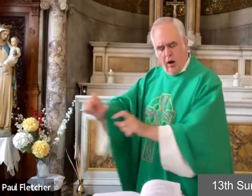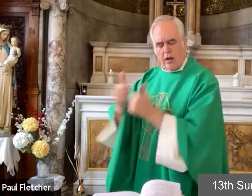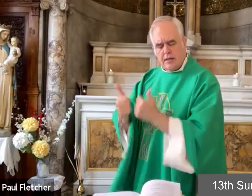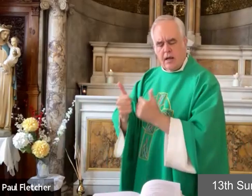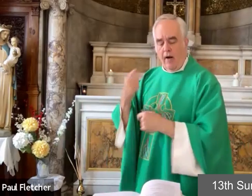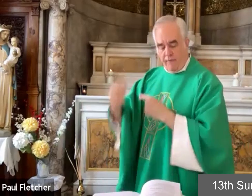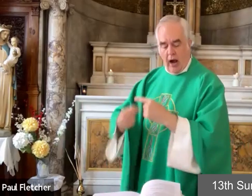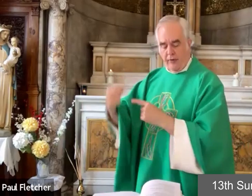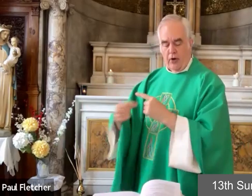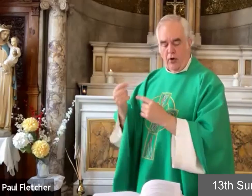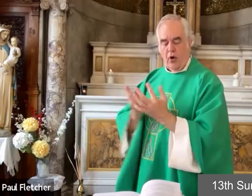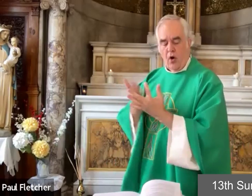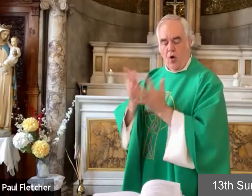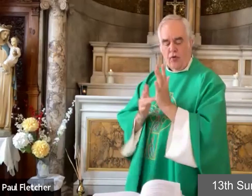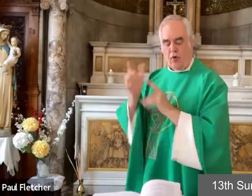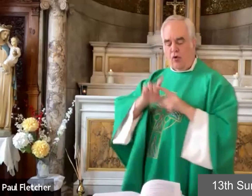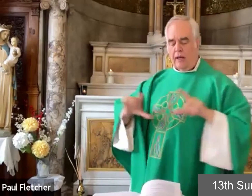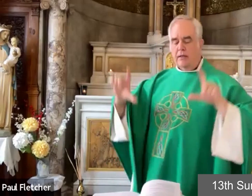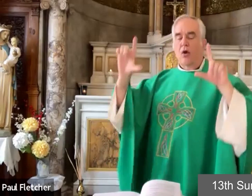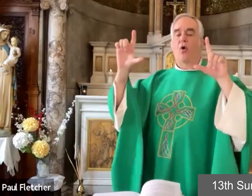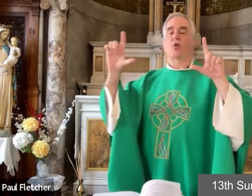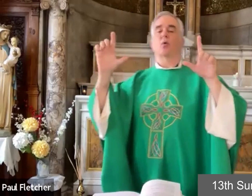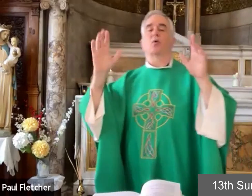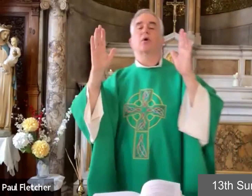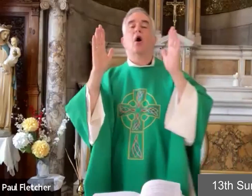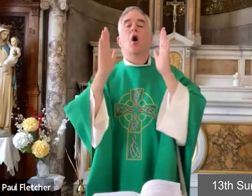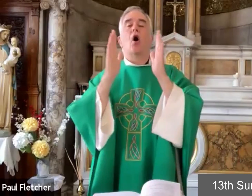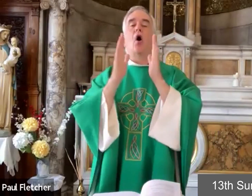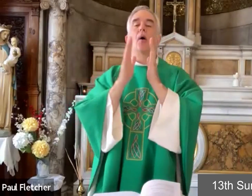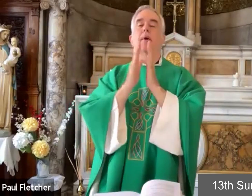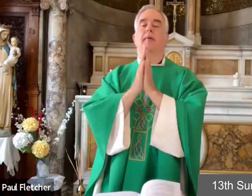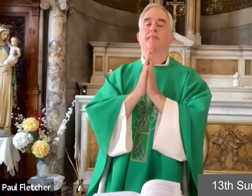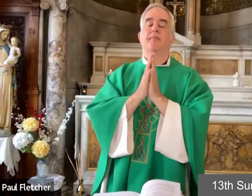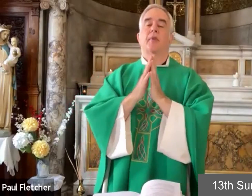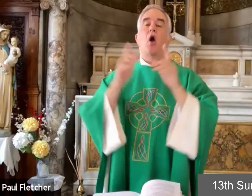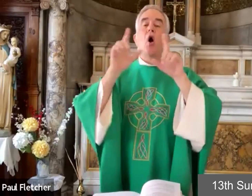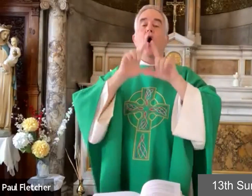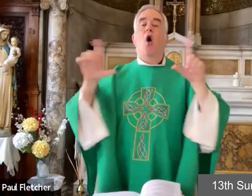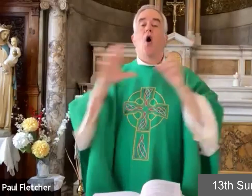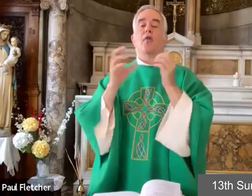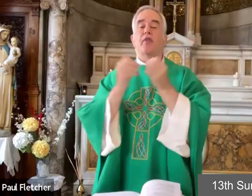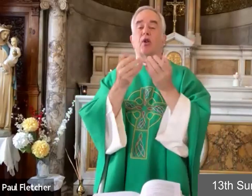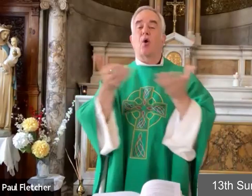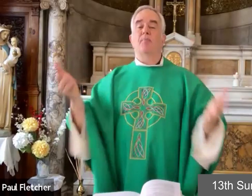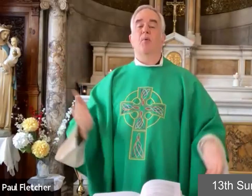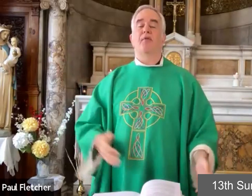last forever. The Christ our Lord. Amen. The Lord be with